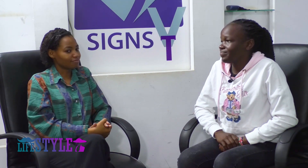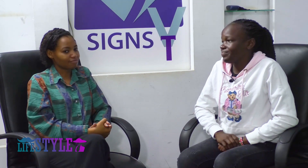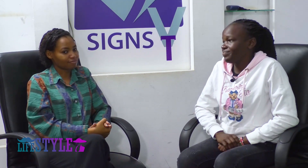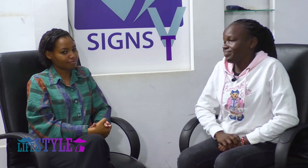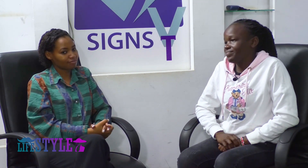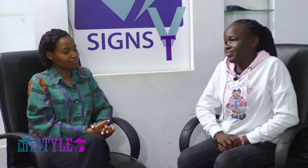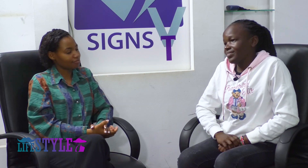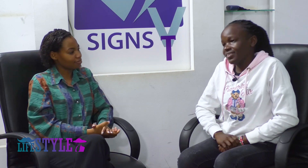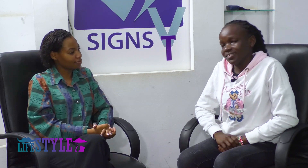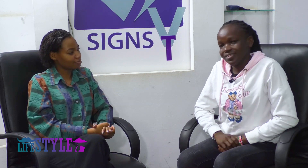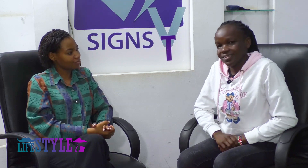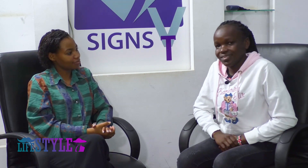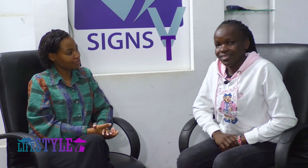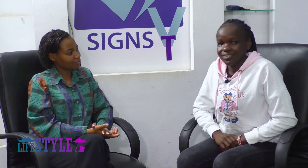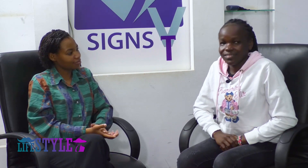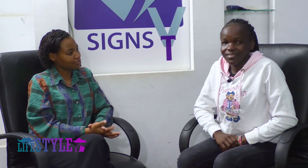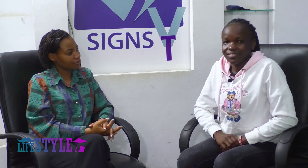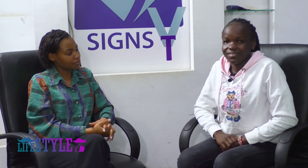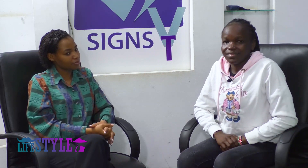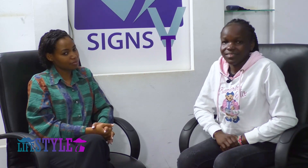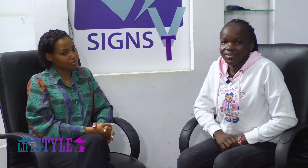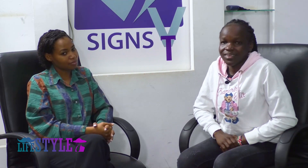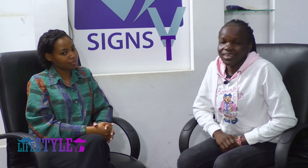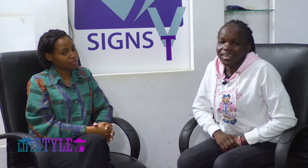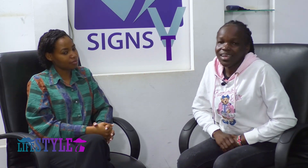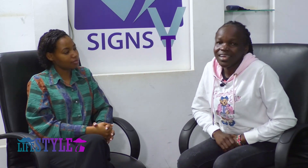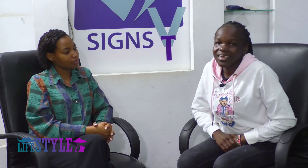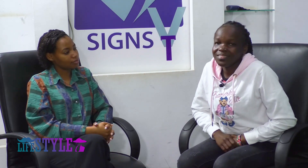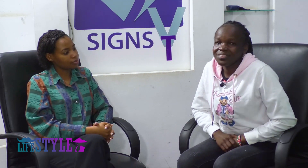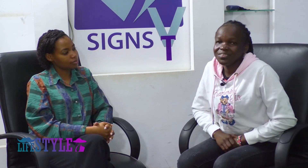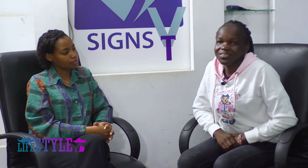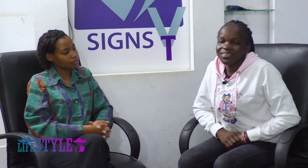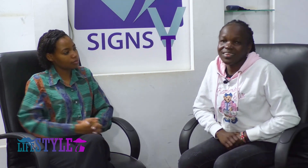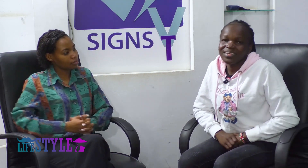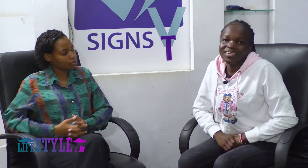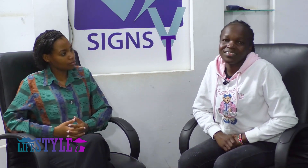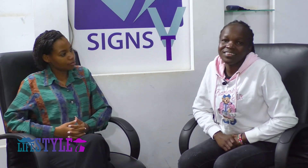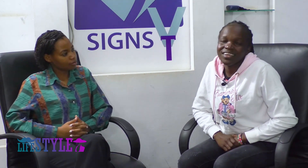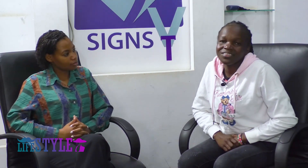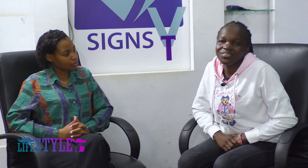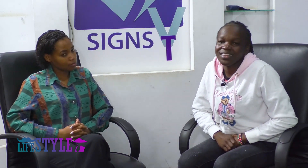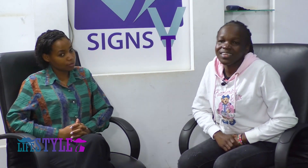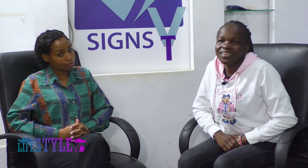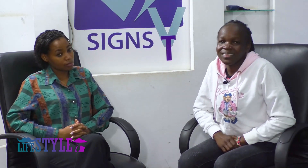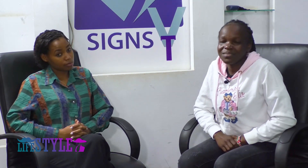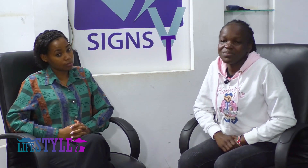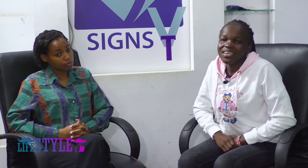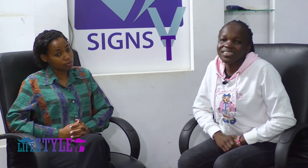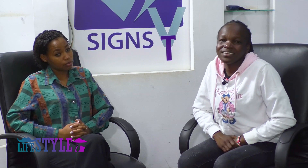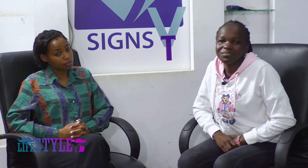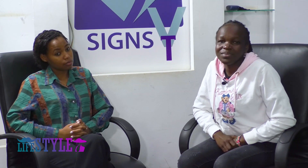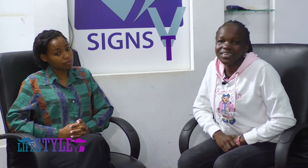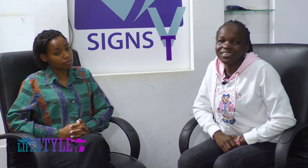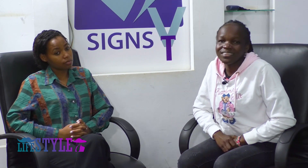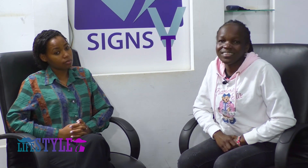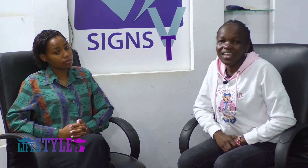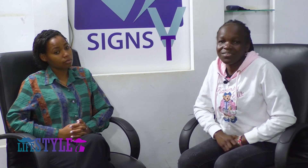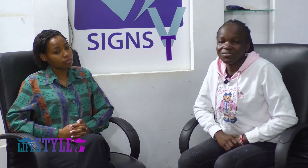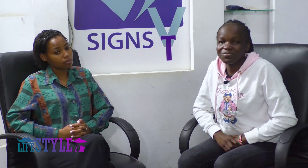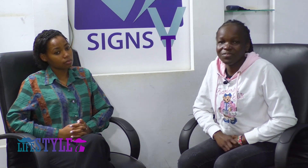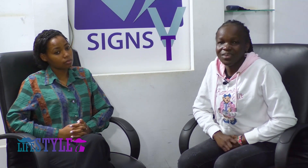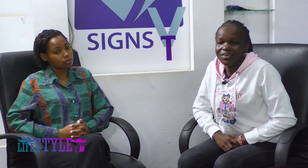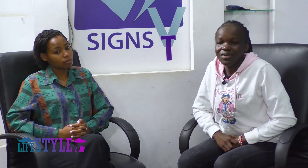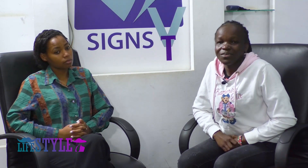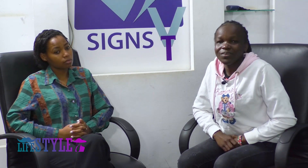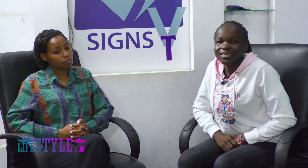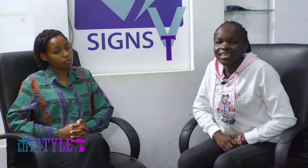and the challenges that you've had in this field or industry. In this industry, actually, the biggest experience is lack